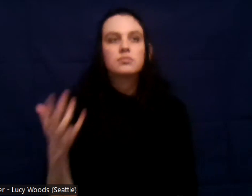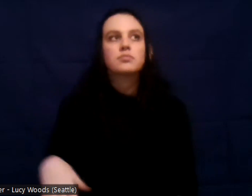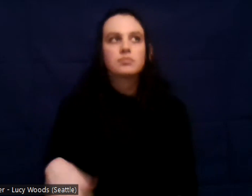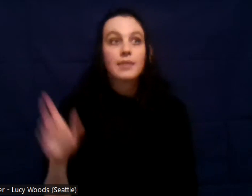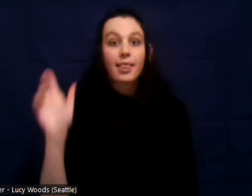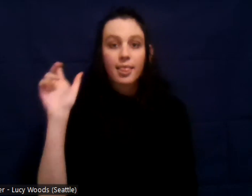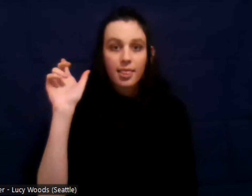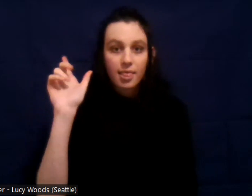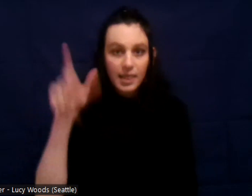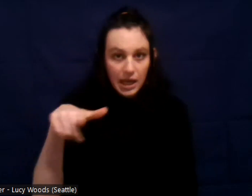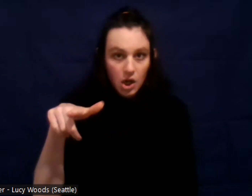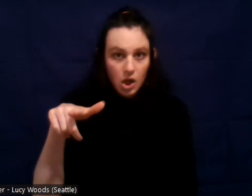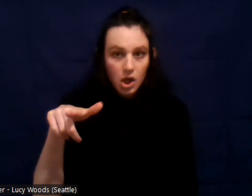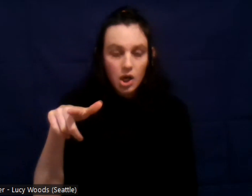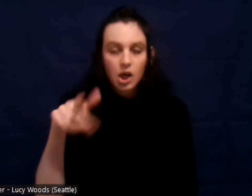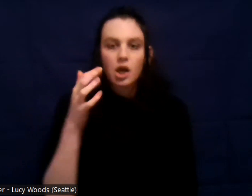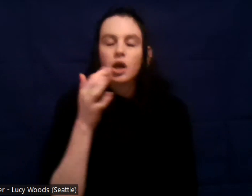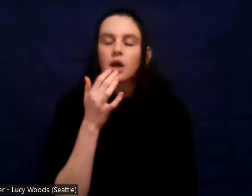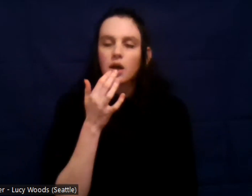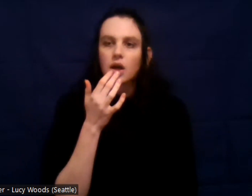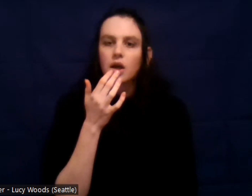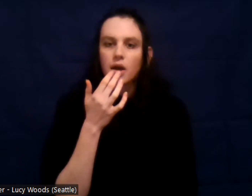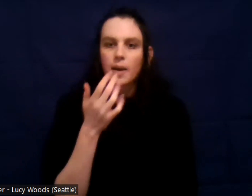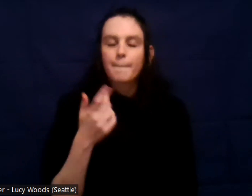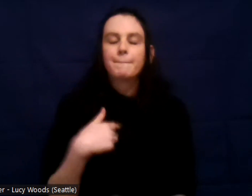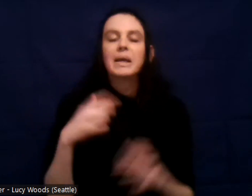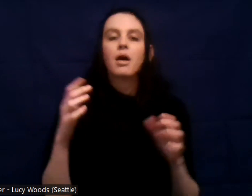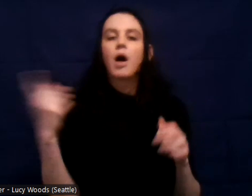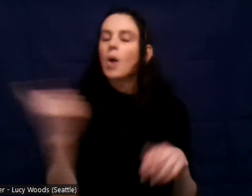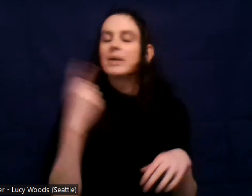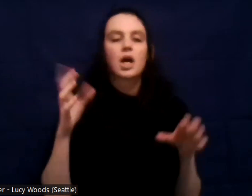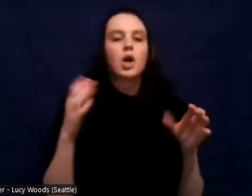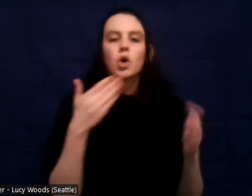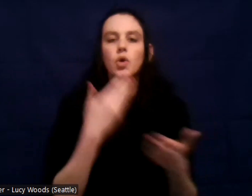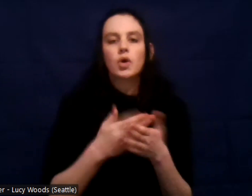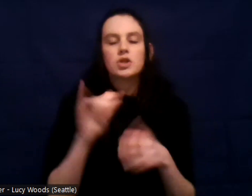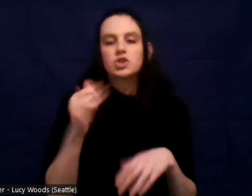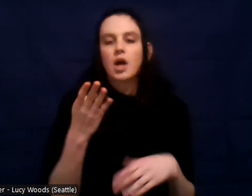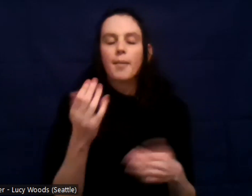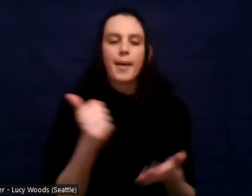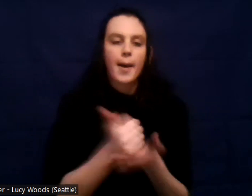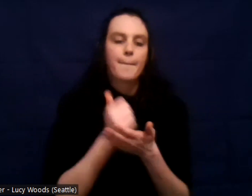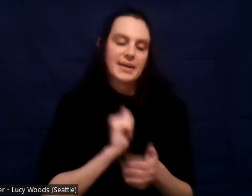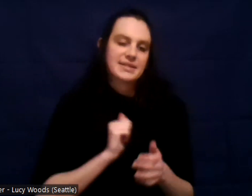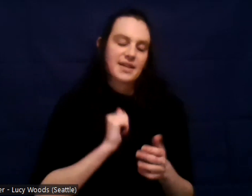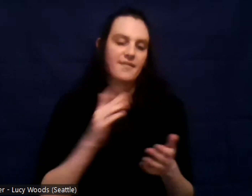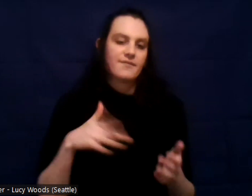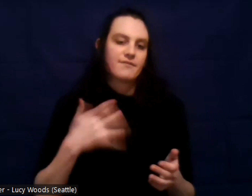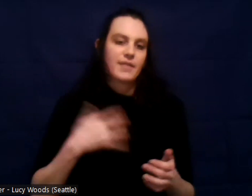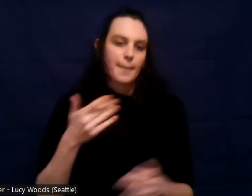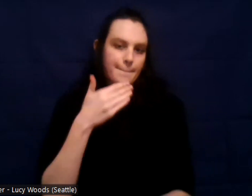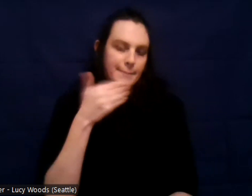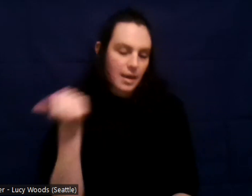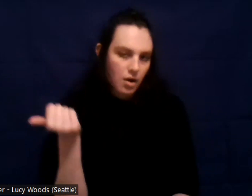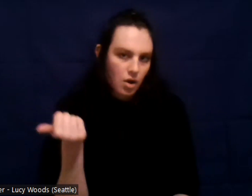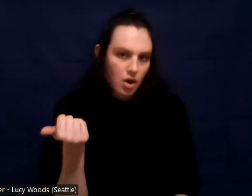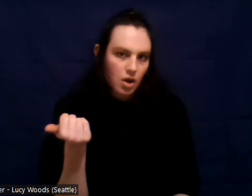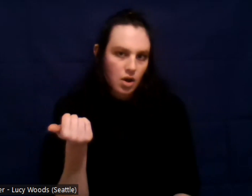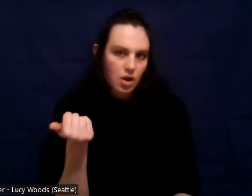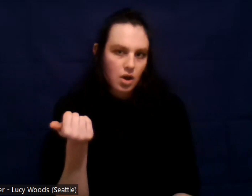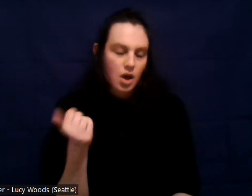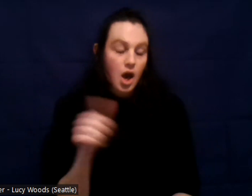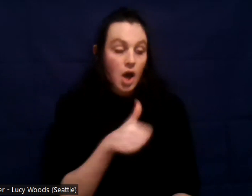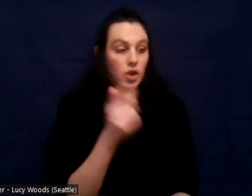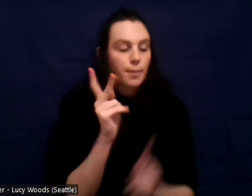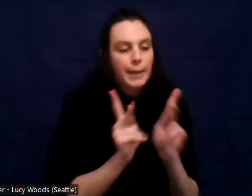did a good job of making myself feel better by um, sort of feeding off of other people's